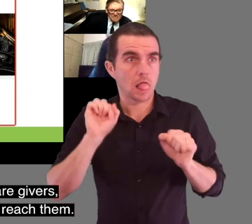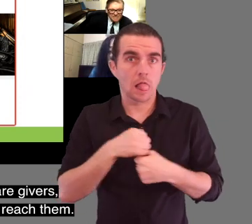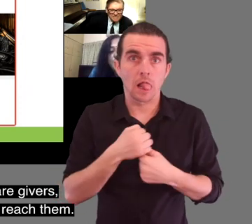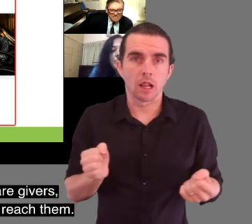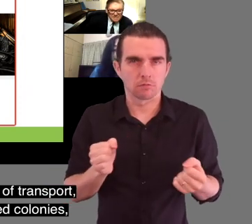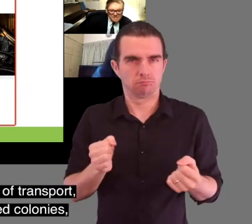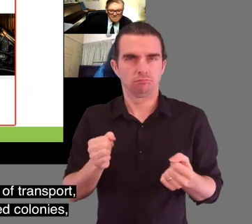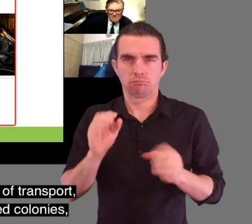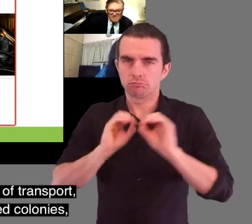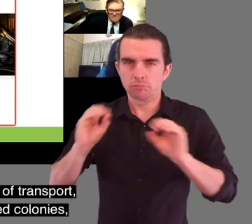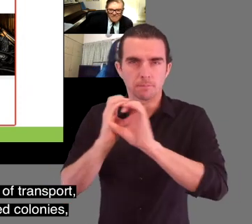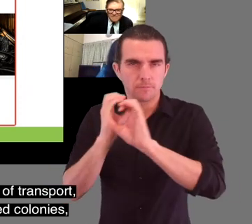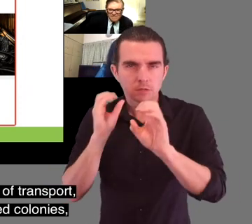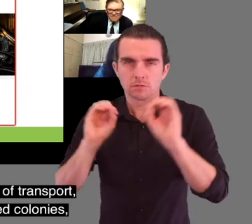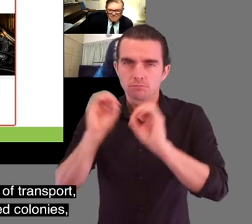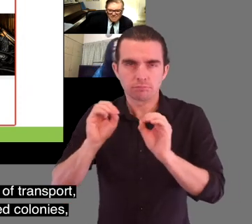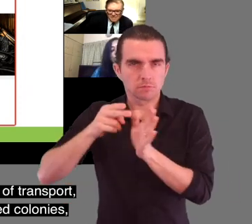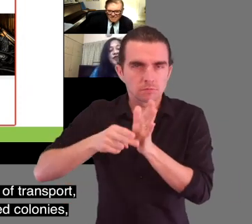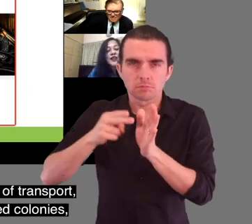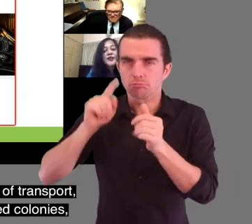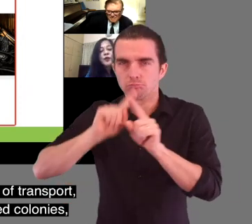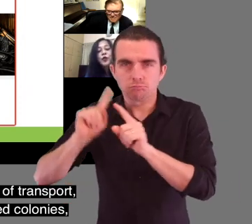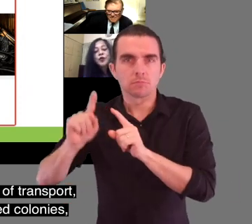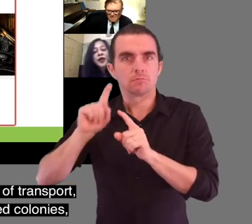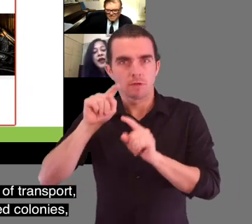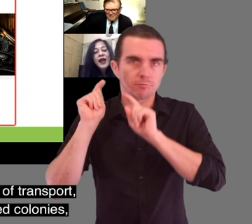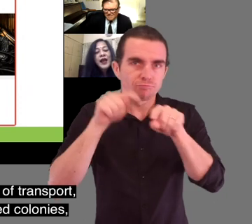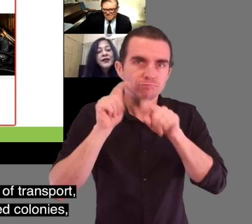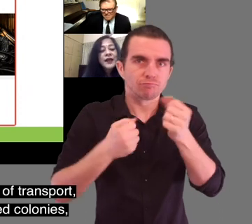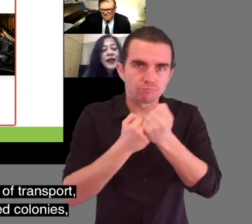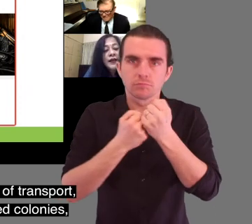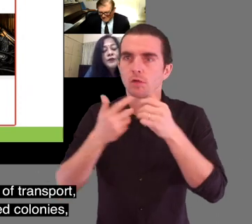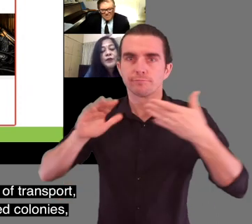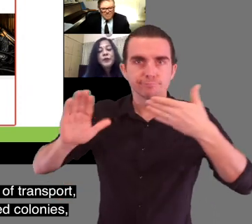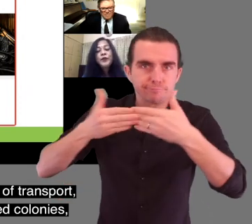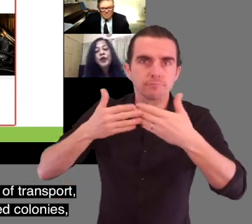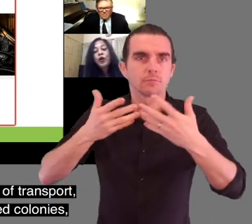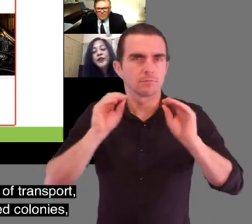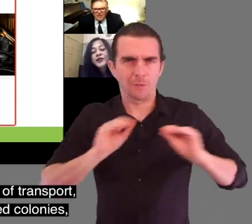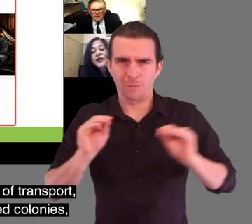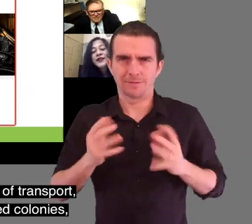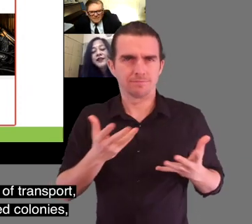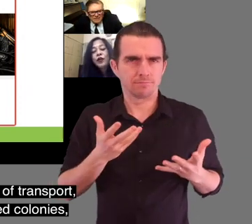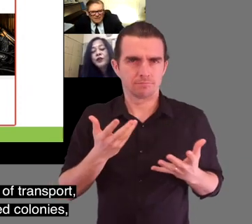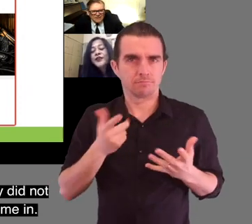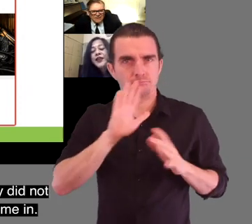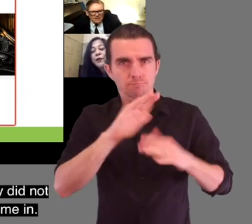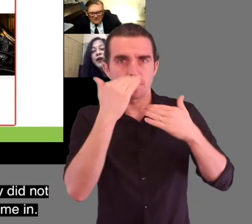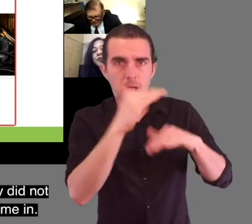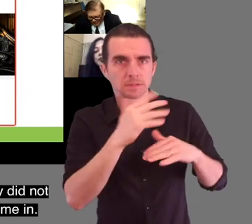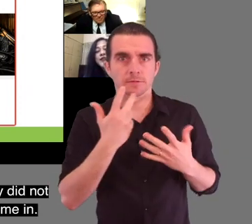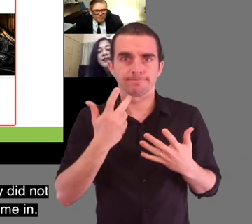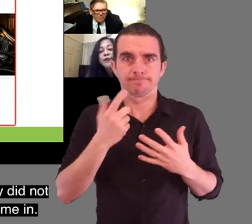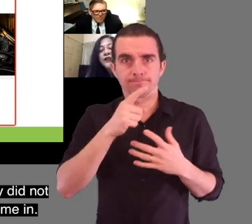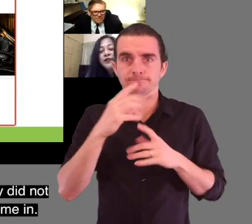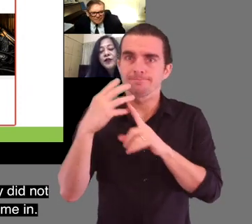reach them. There were no passes, there was lack of transport, and the colonies, the gated colonies, the